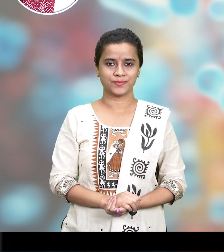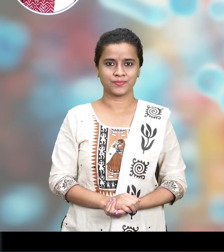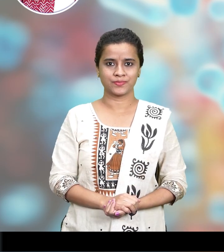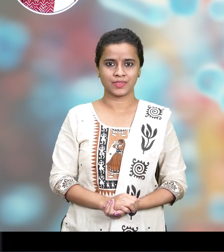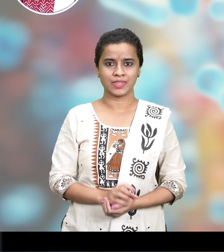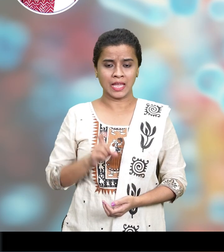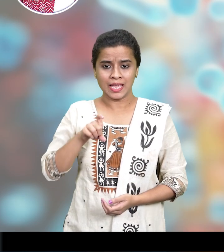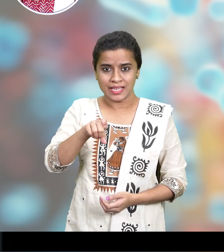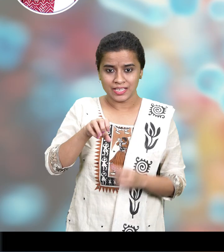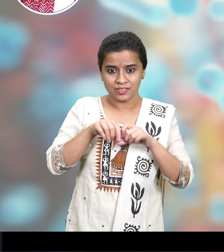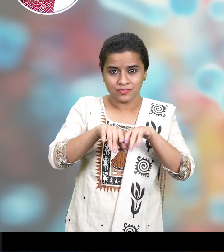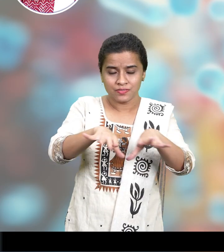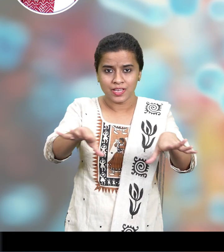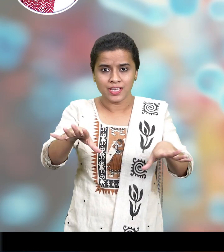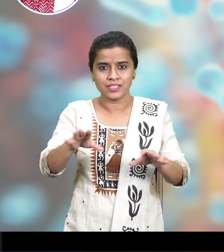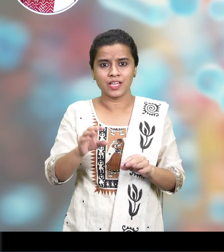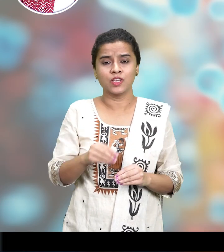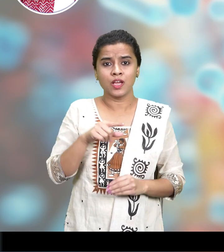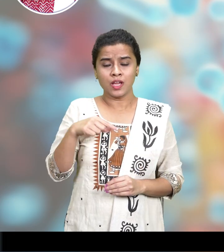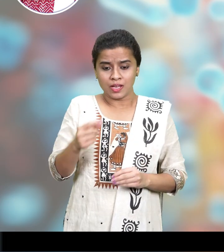infectious agents,